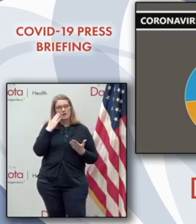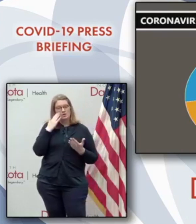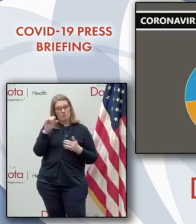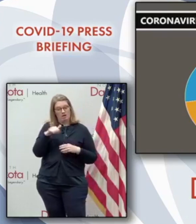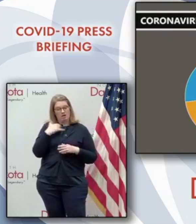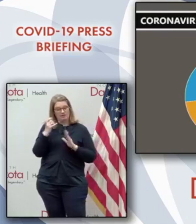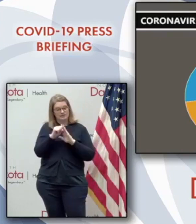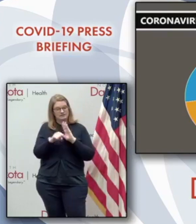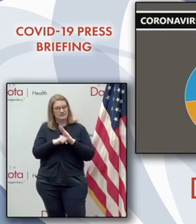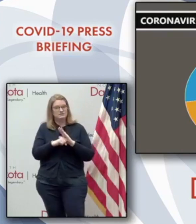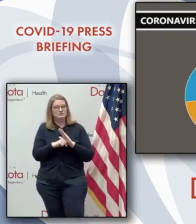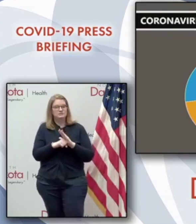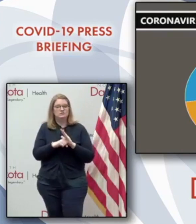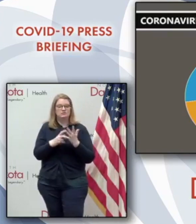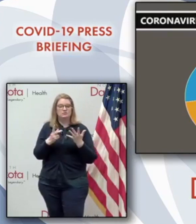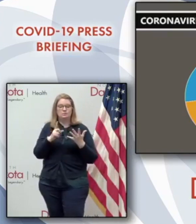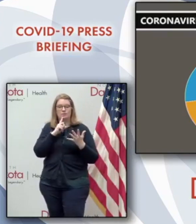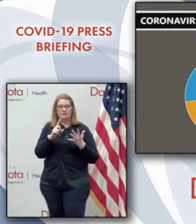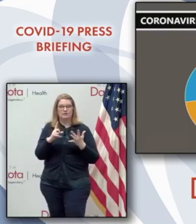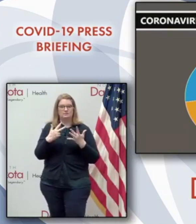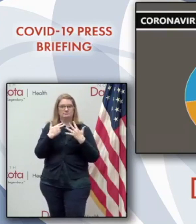on got caught up in the